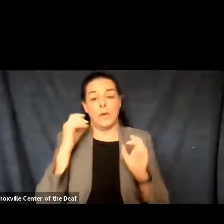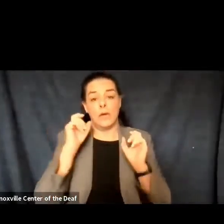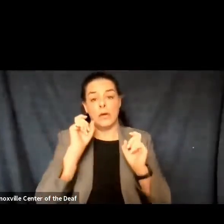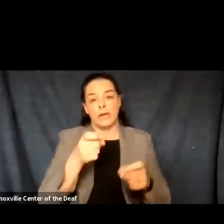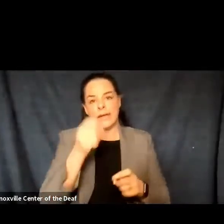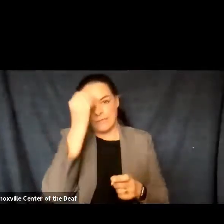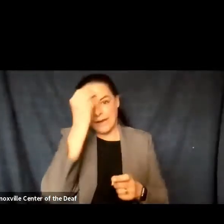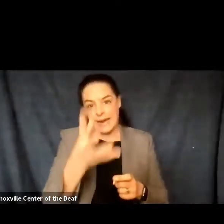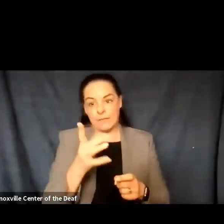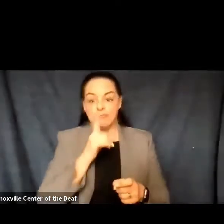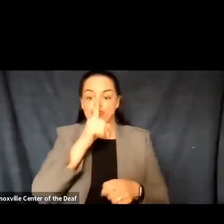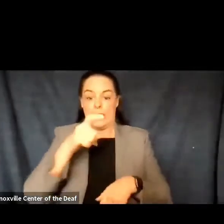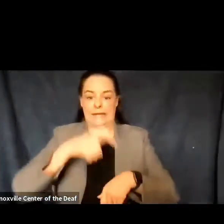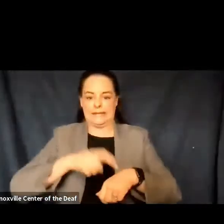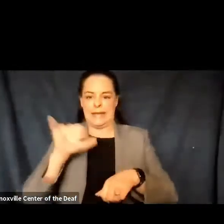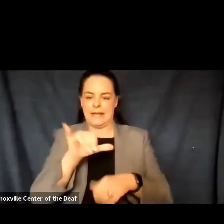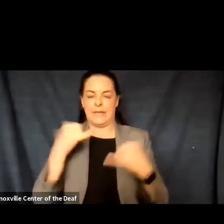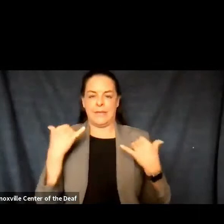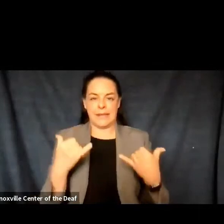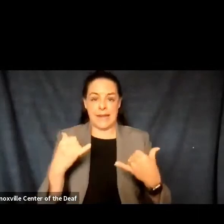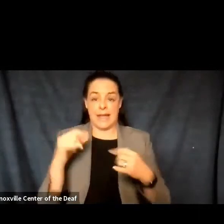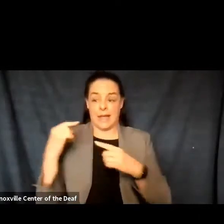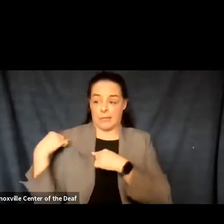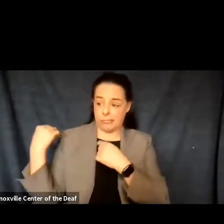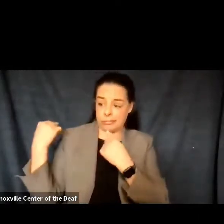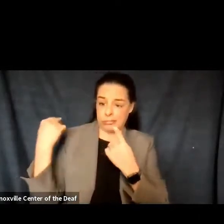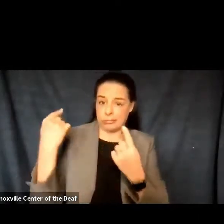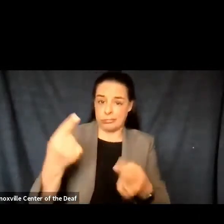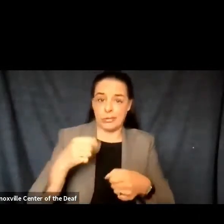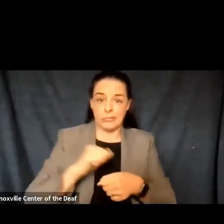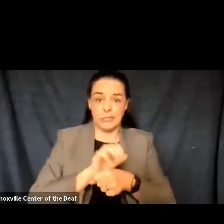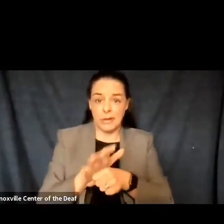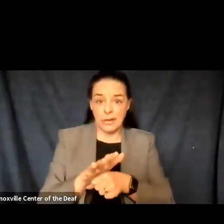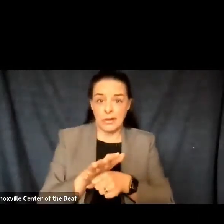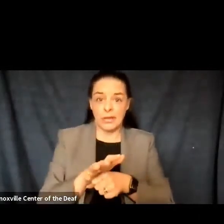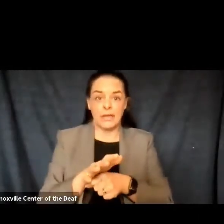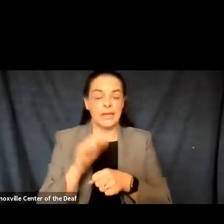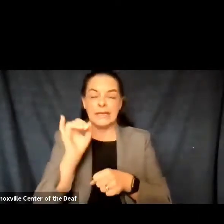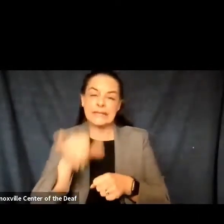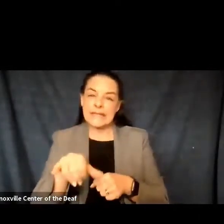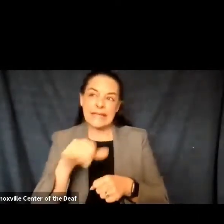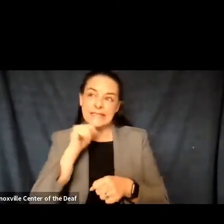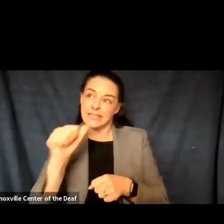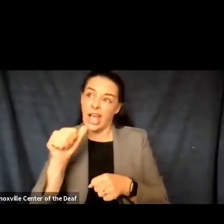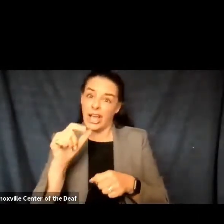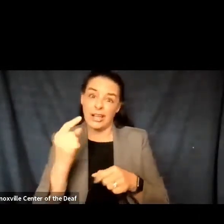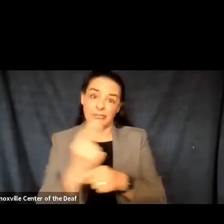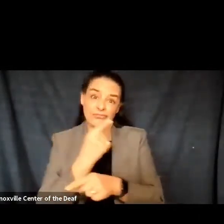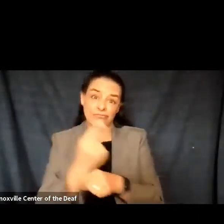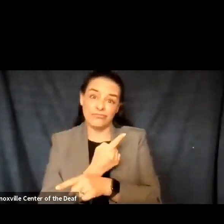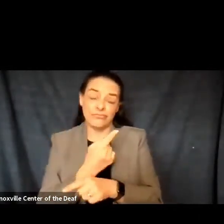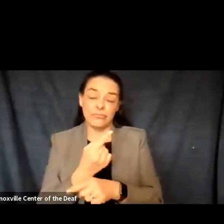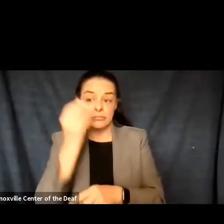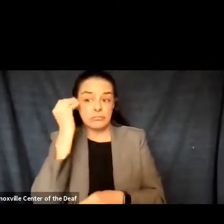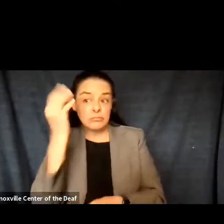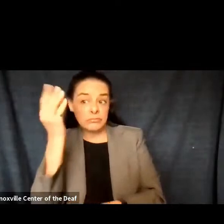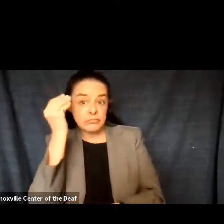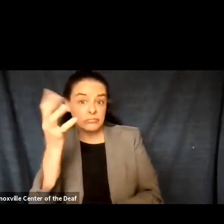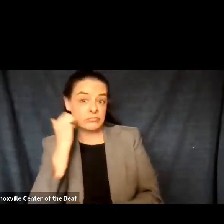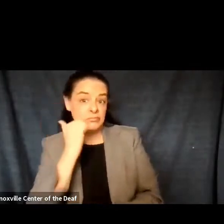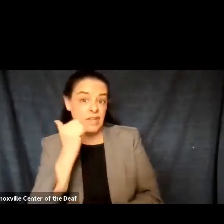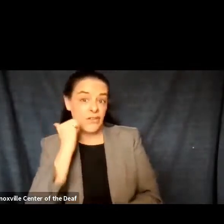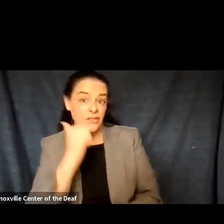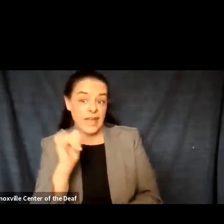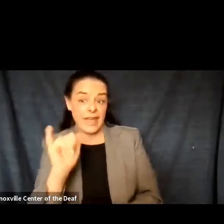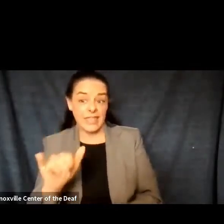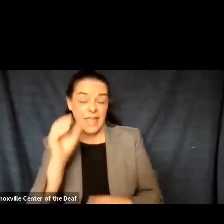time like this, like we've been doing over the course of the pandemic, is not typical. Reporting this data out every day is a